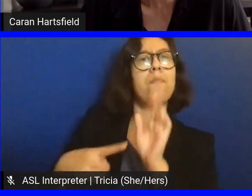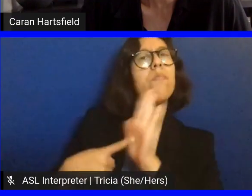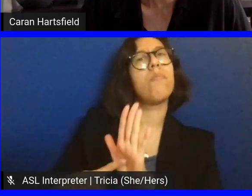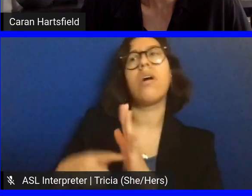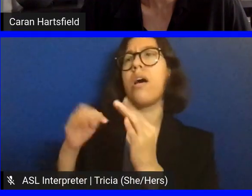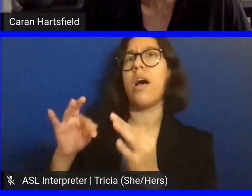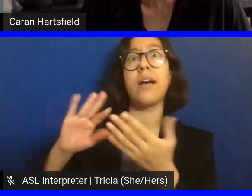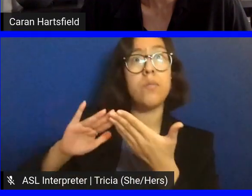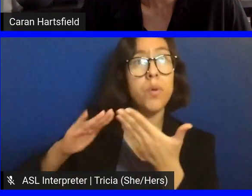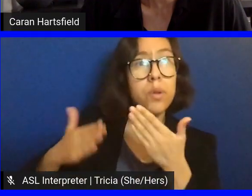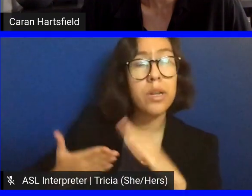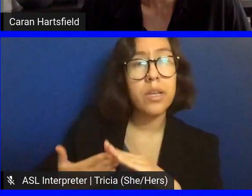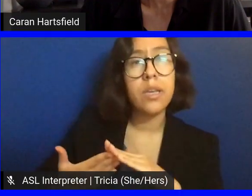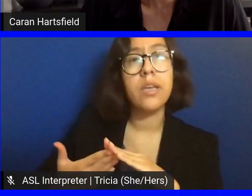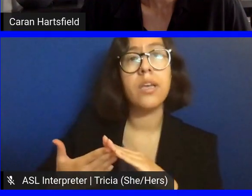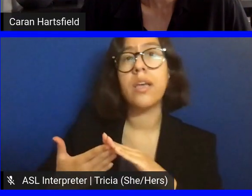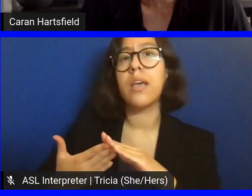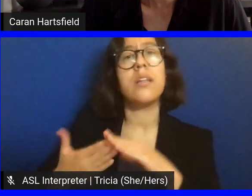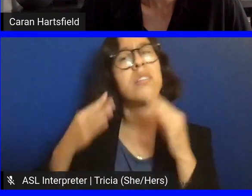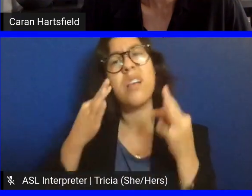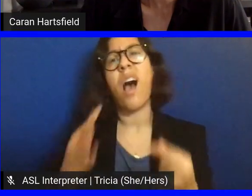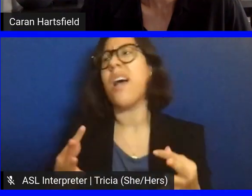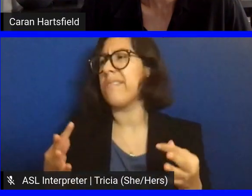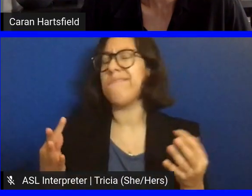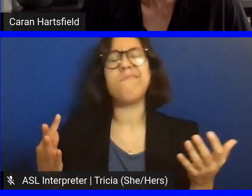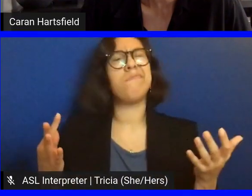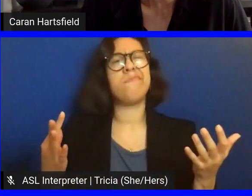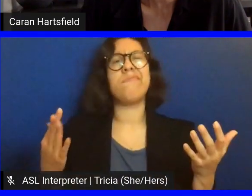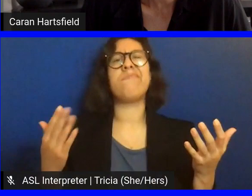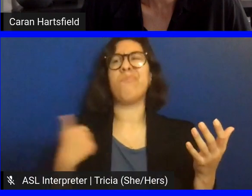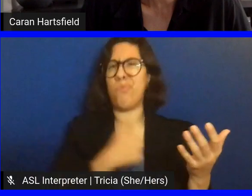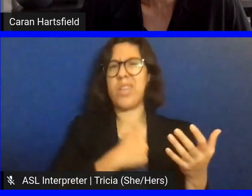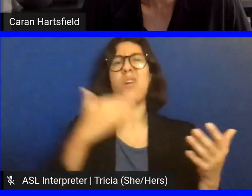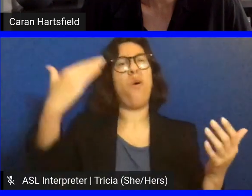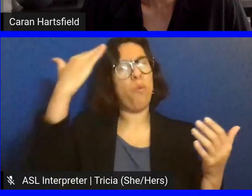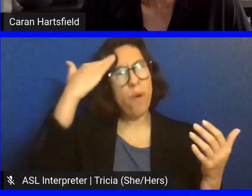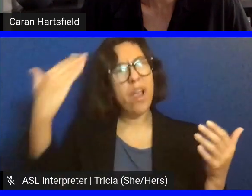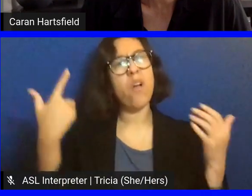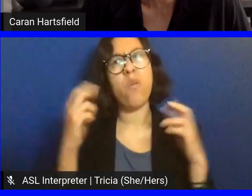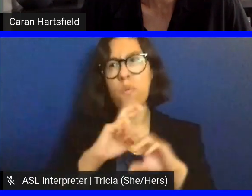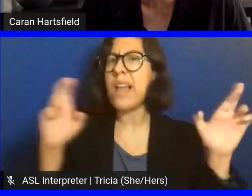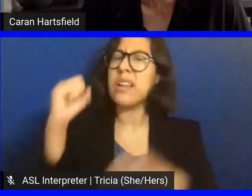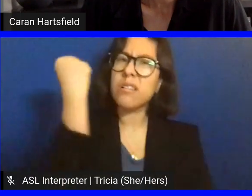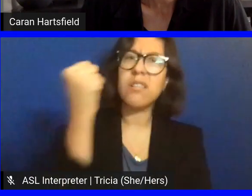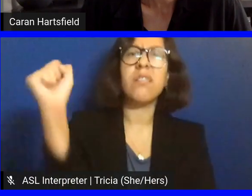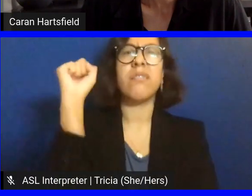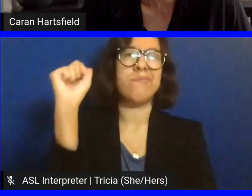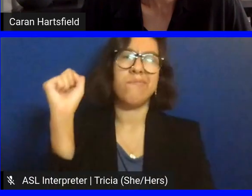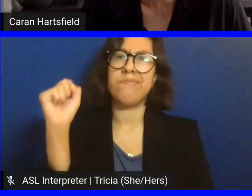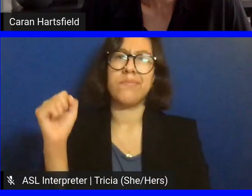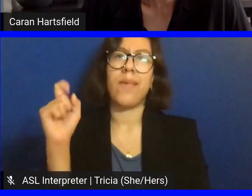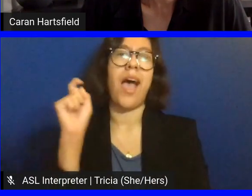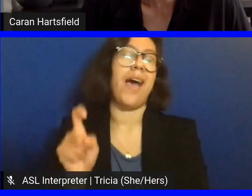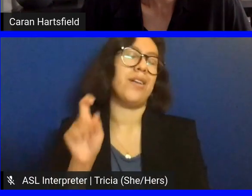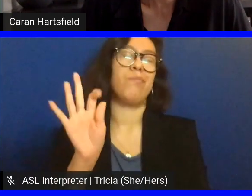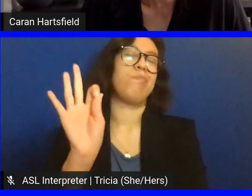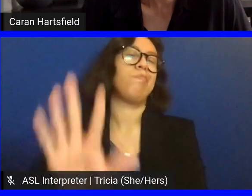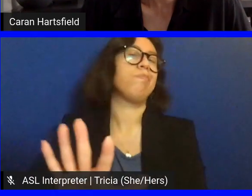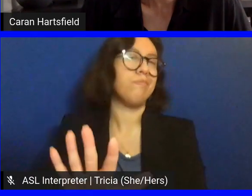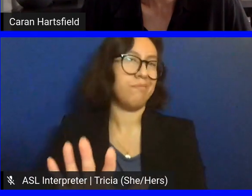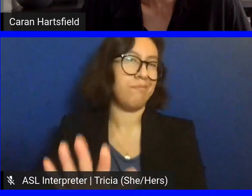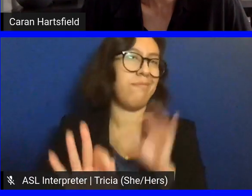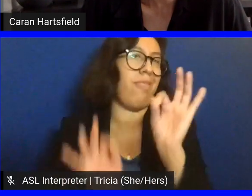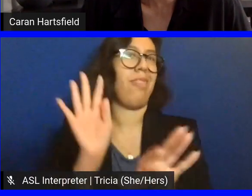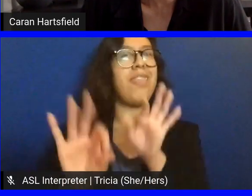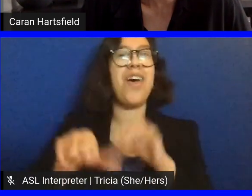community decides it's awake and wants to express itself. So I just, you know, I had to throw in